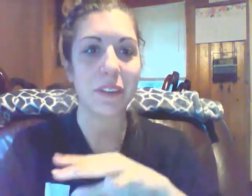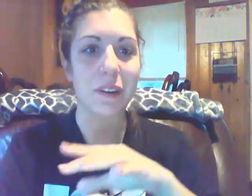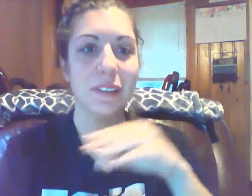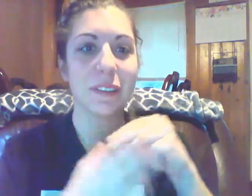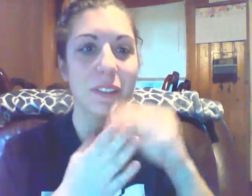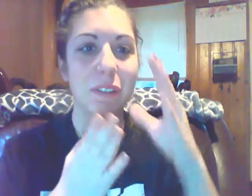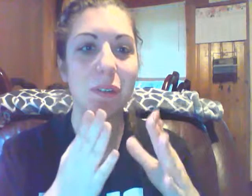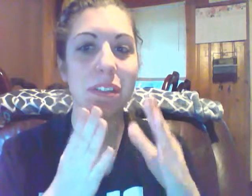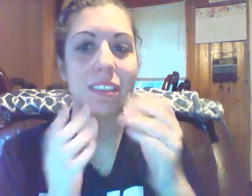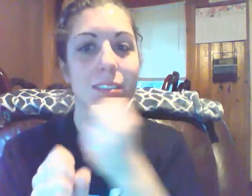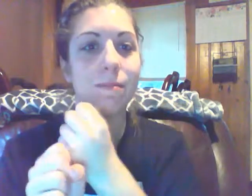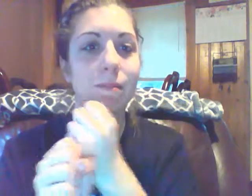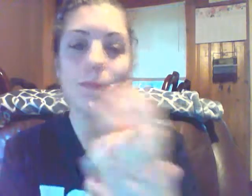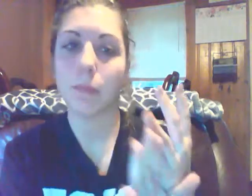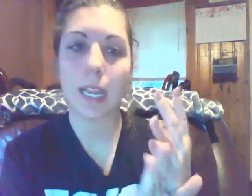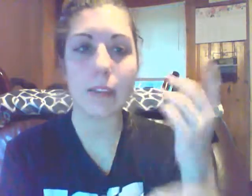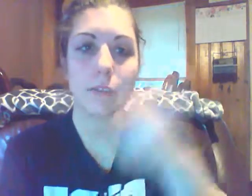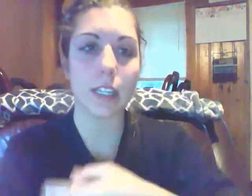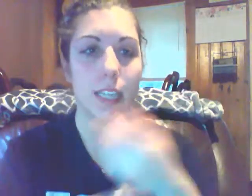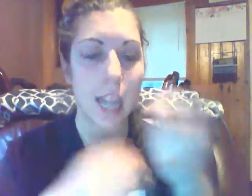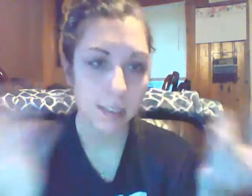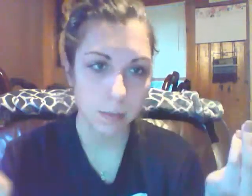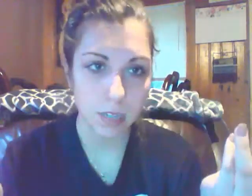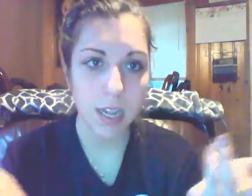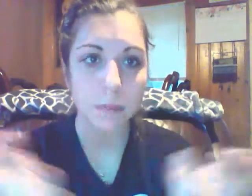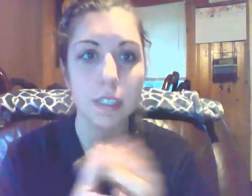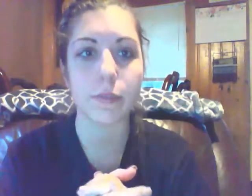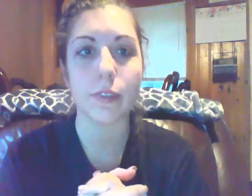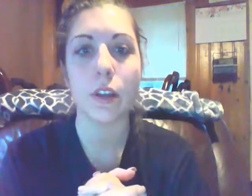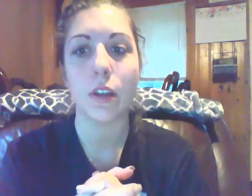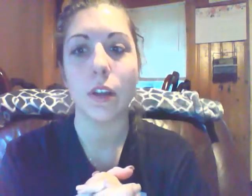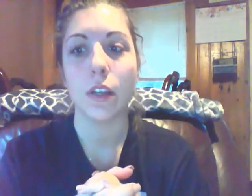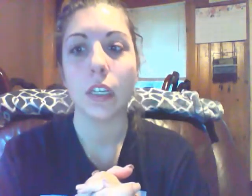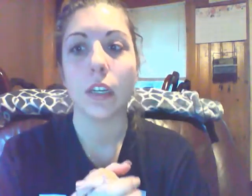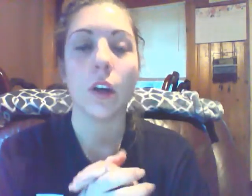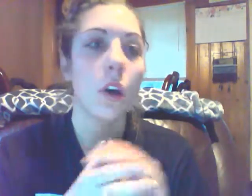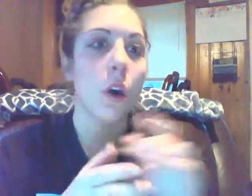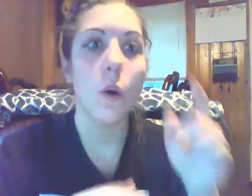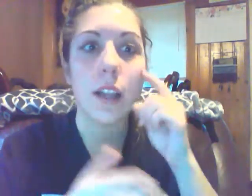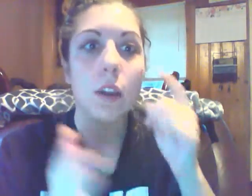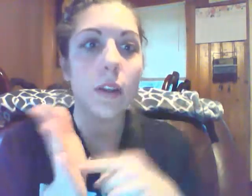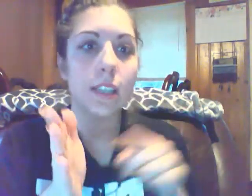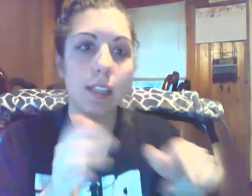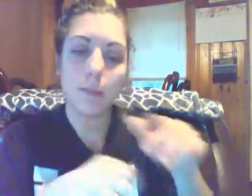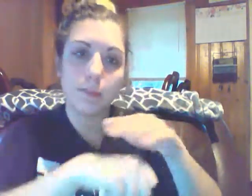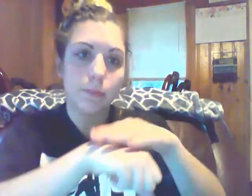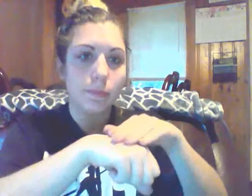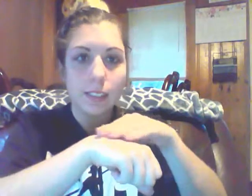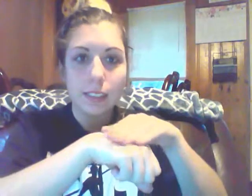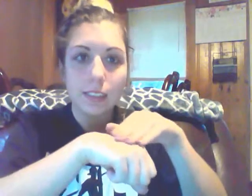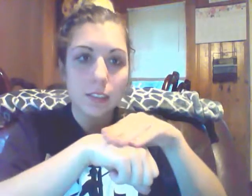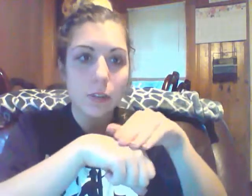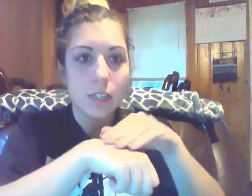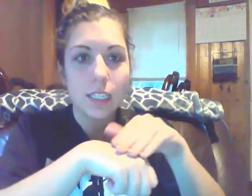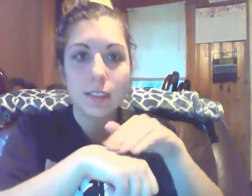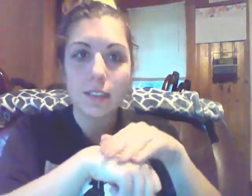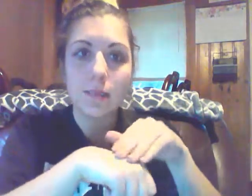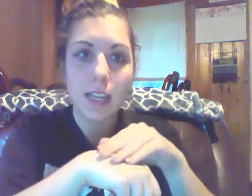affects our students' plan for the day sometimes. If, oh, I noticed that student needs